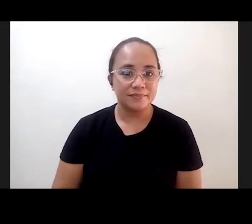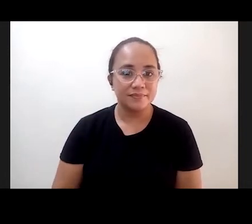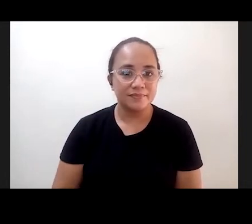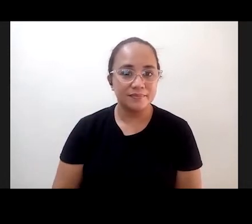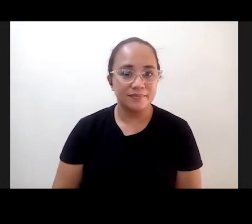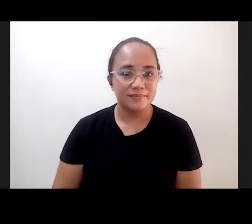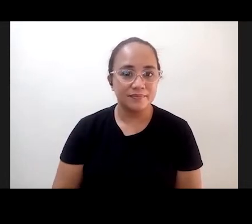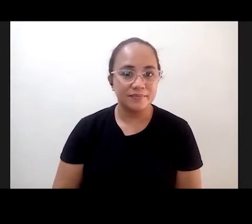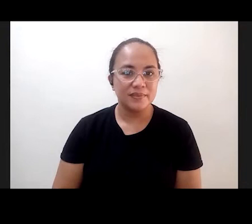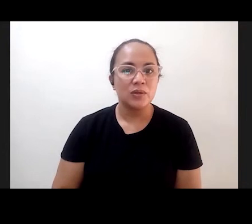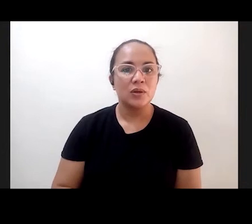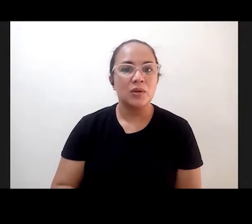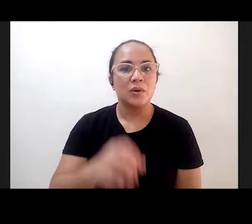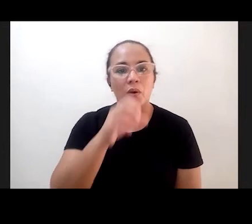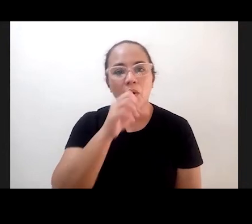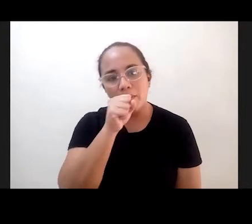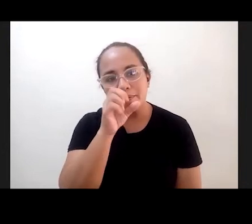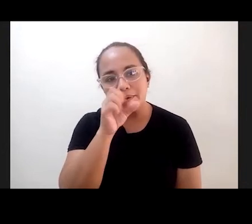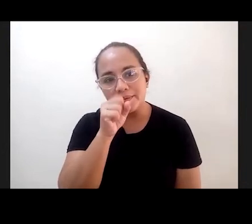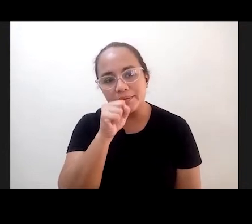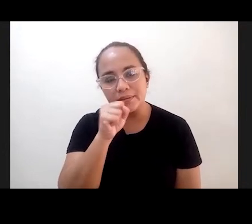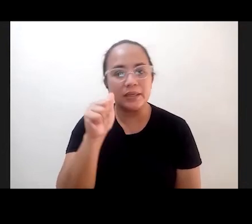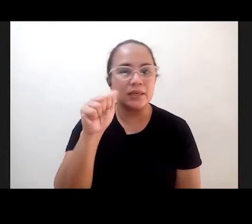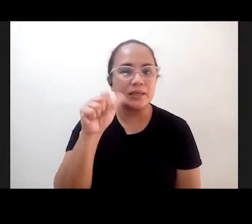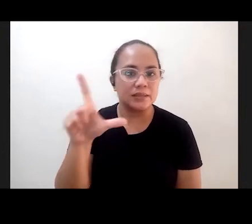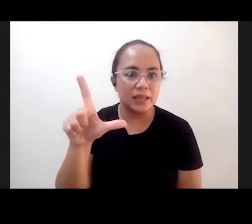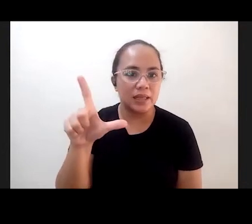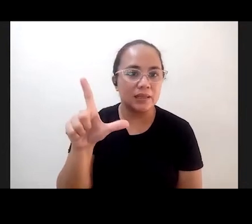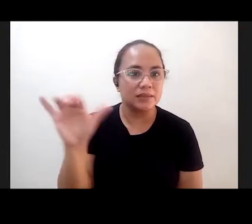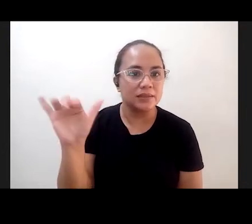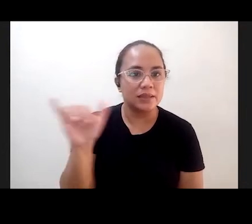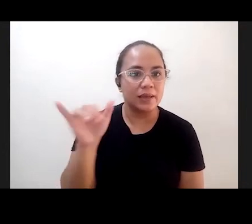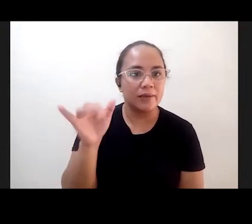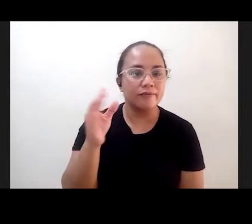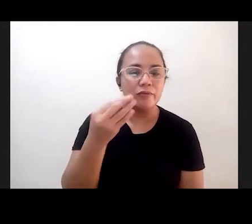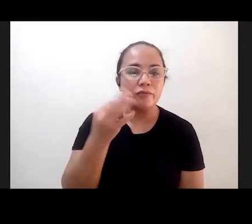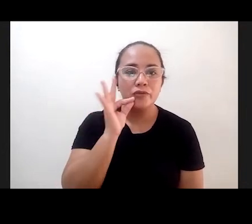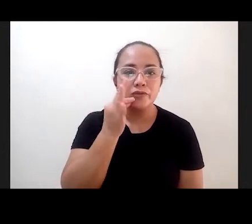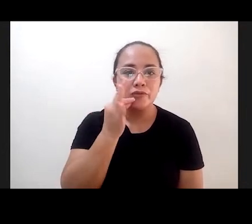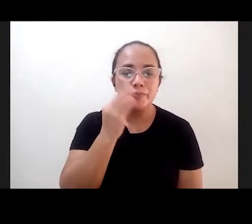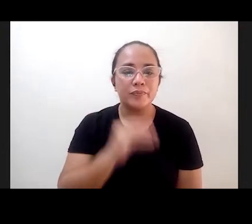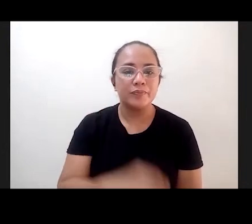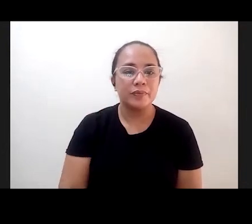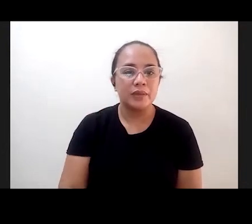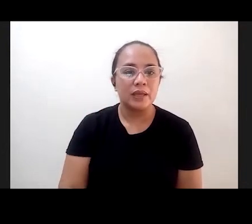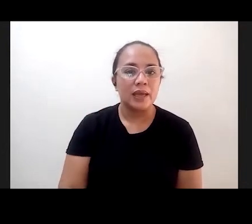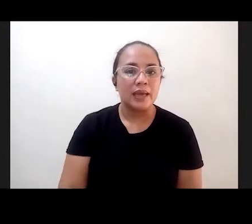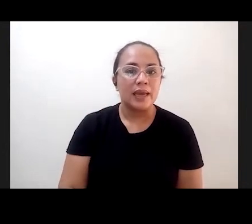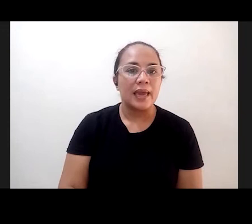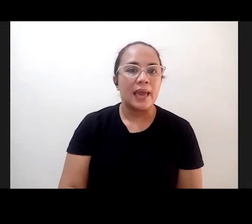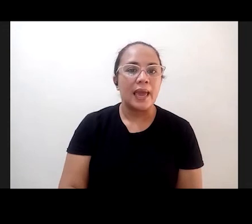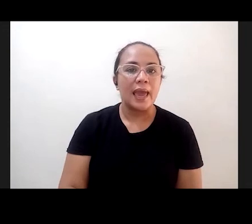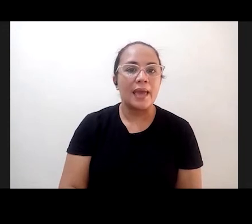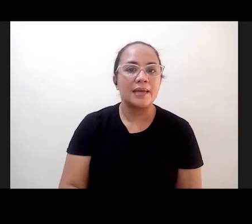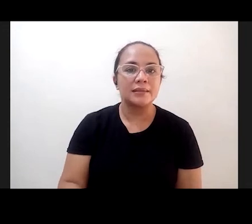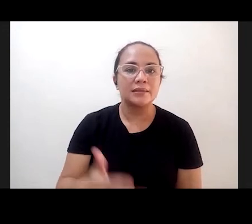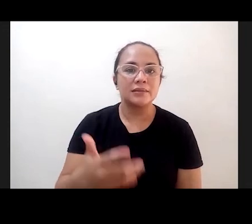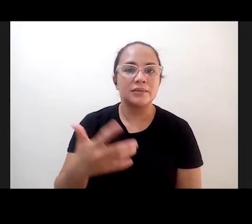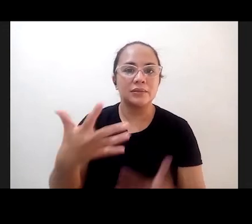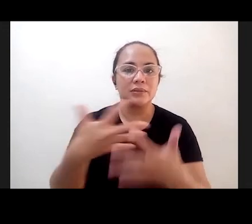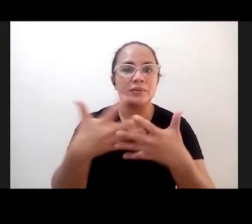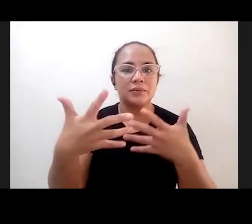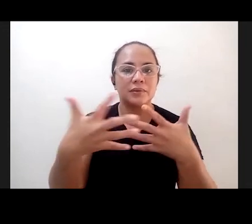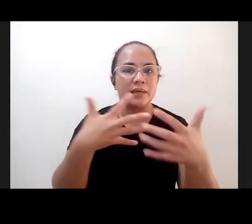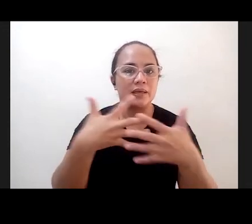Orange is the same in ASL as the fruit. And then usually gray is like this.